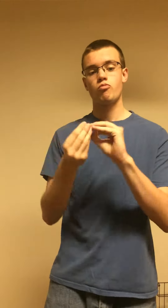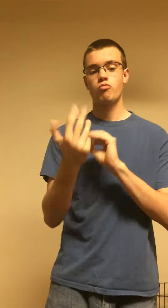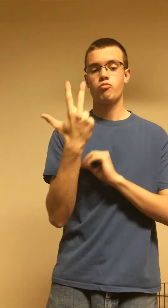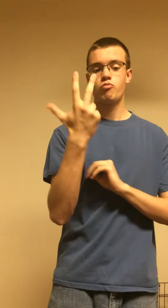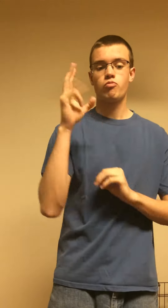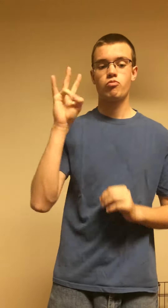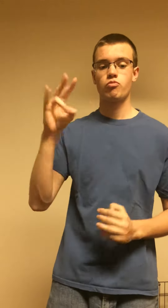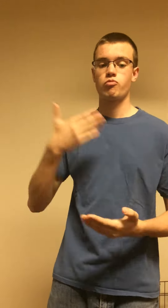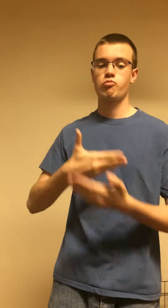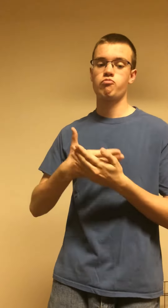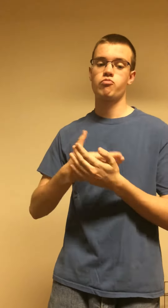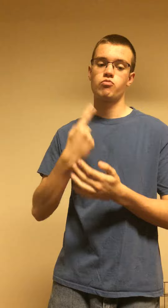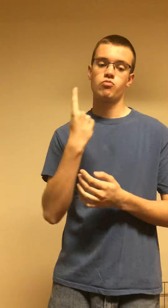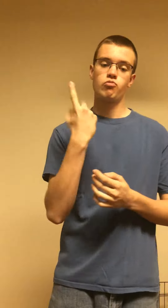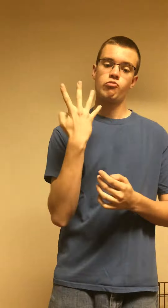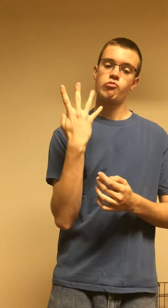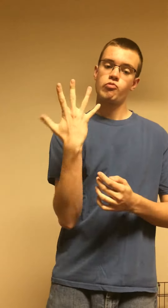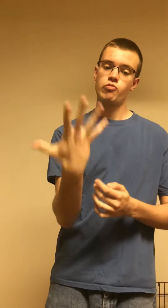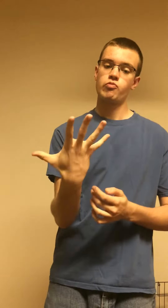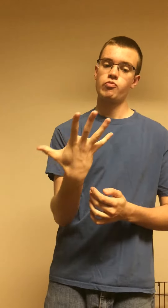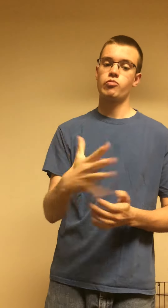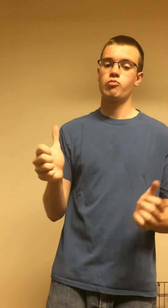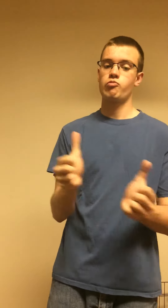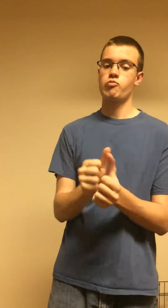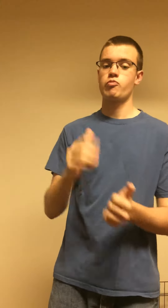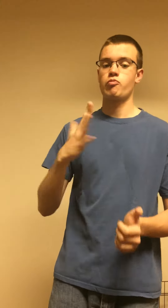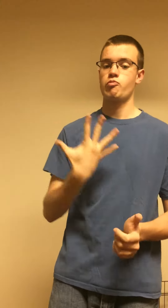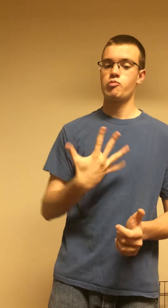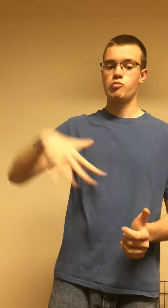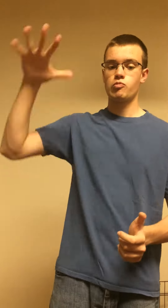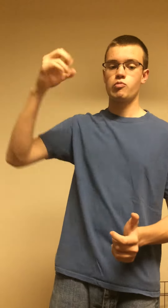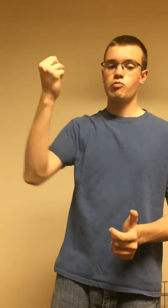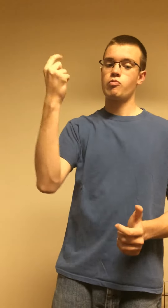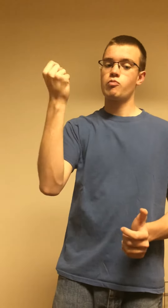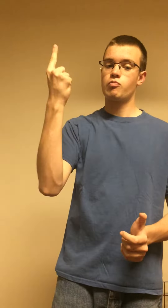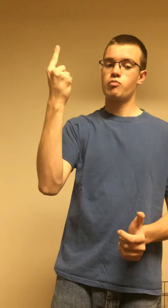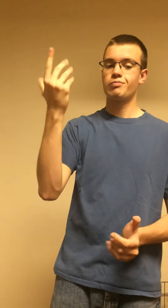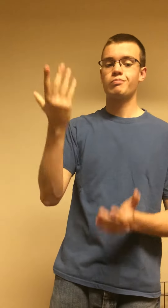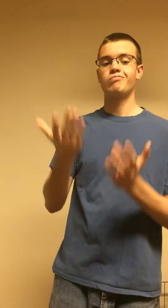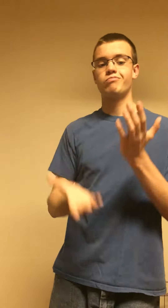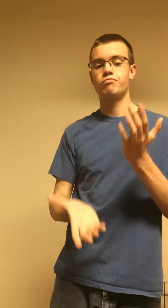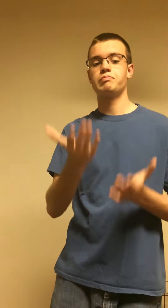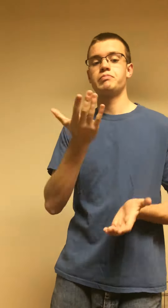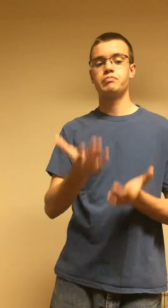Number 37, just 145, 5 foot 11, maybe.